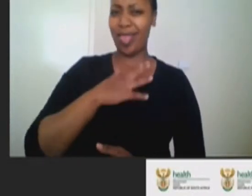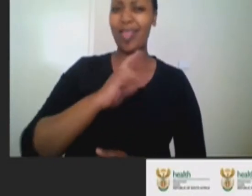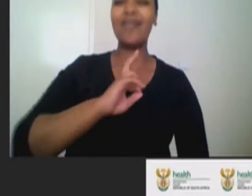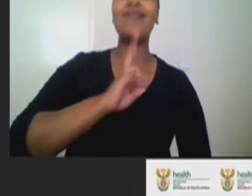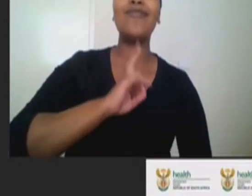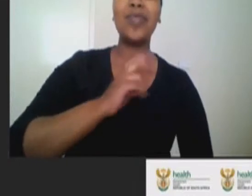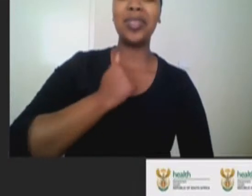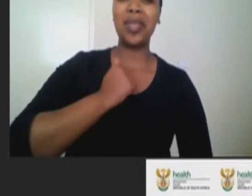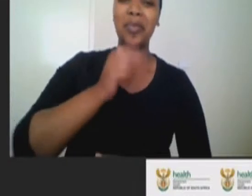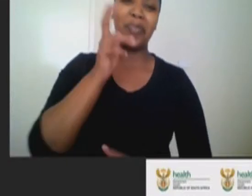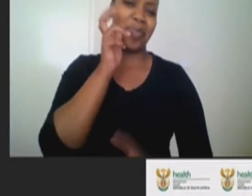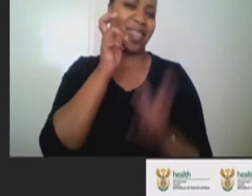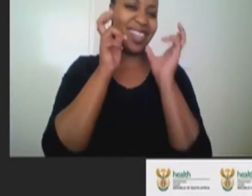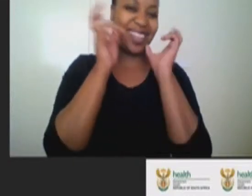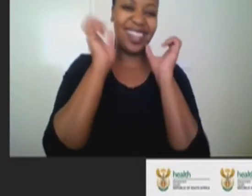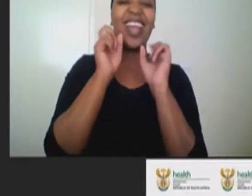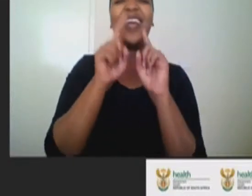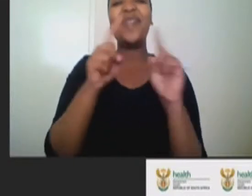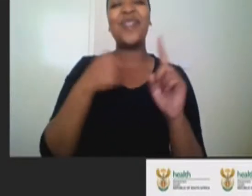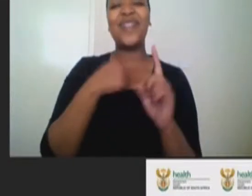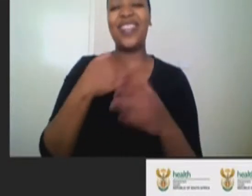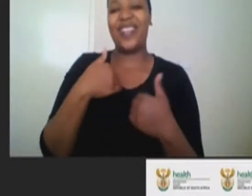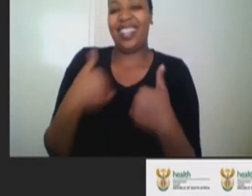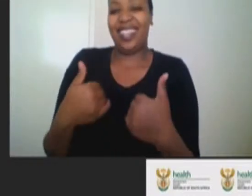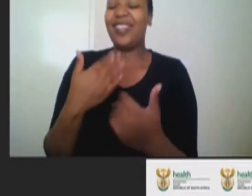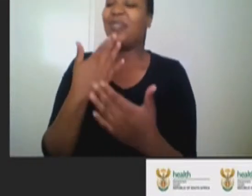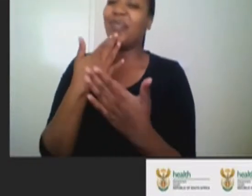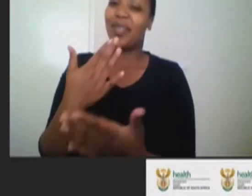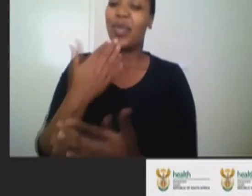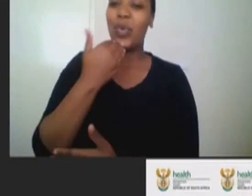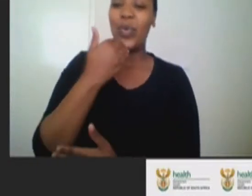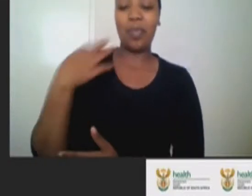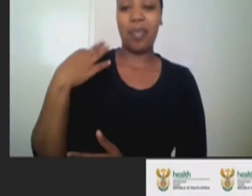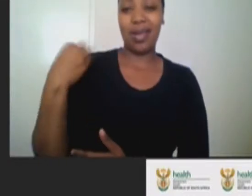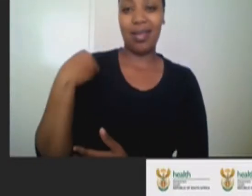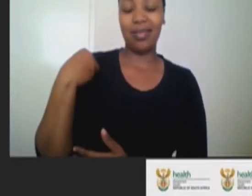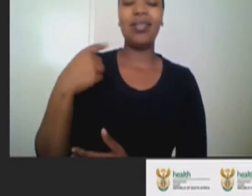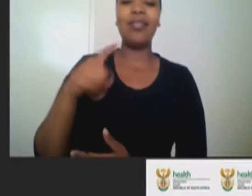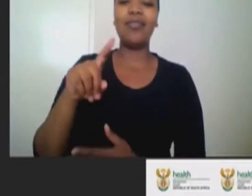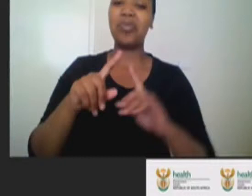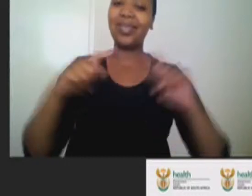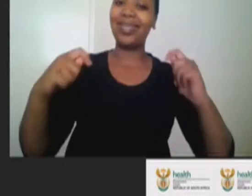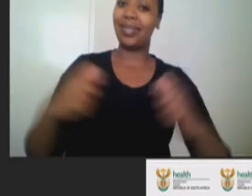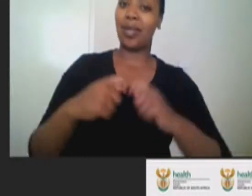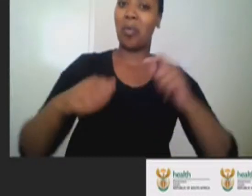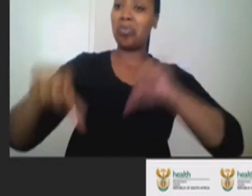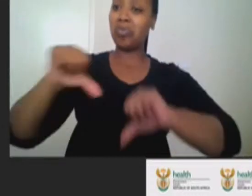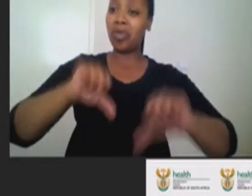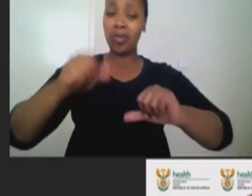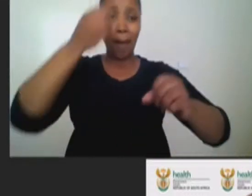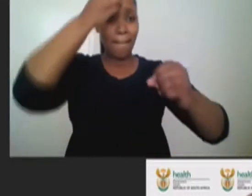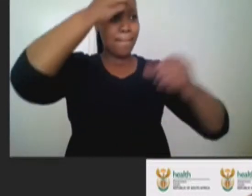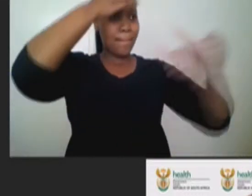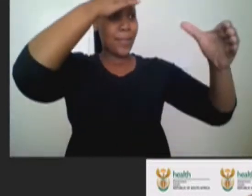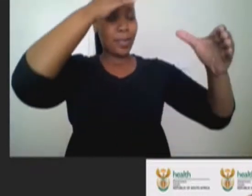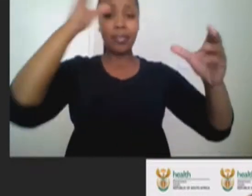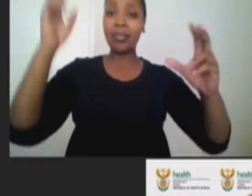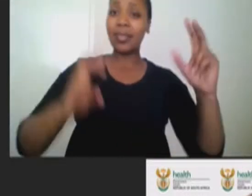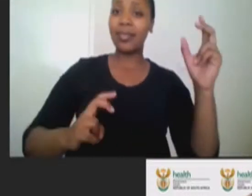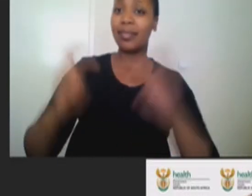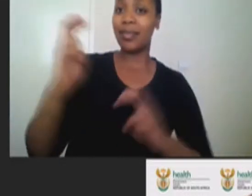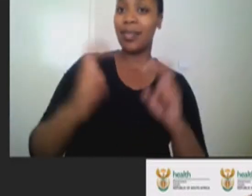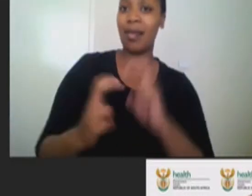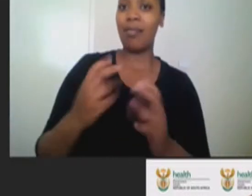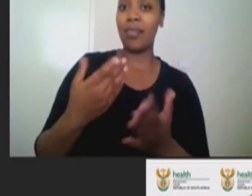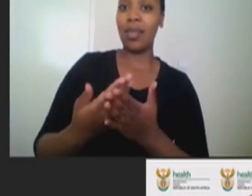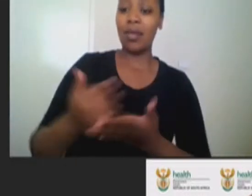actually start by thanking the Minister for really bringing such an eminent team of scientists to assist us. For me, it was more